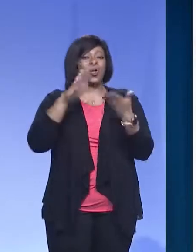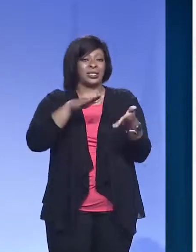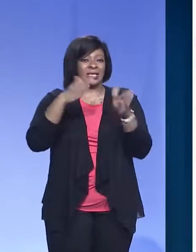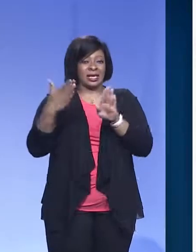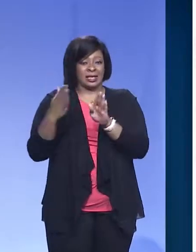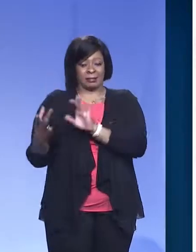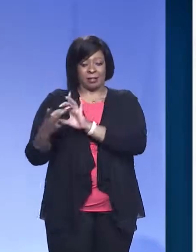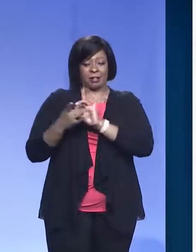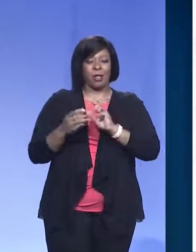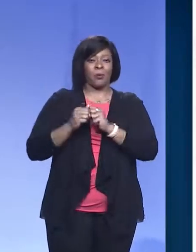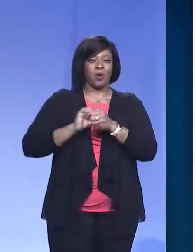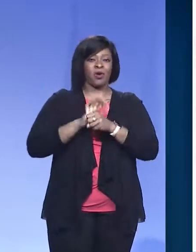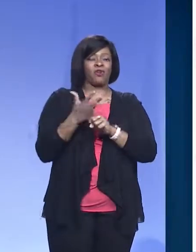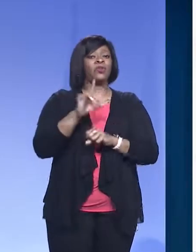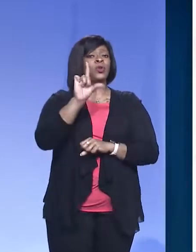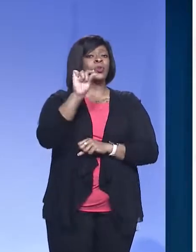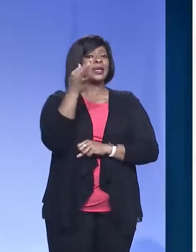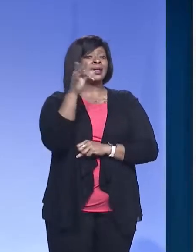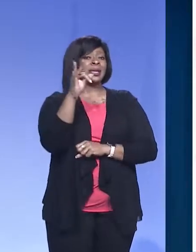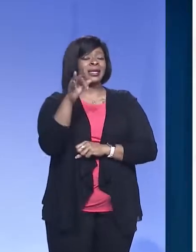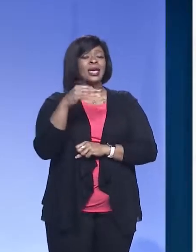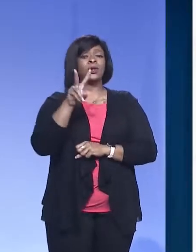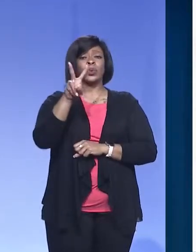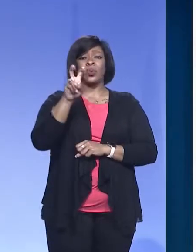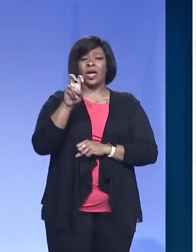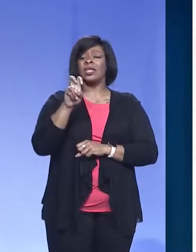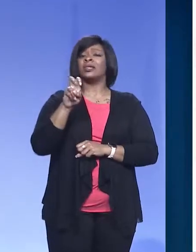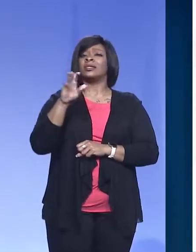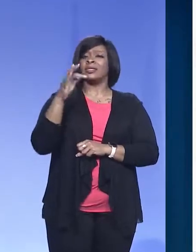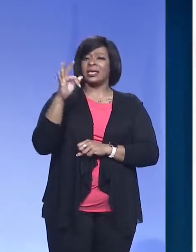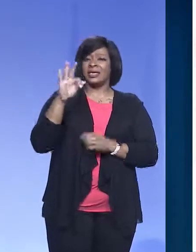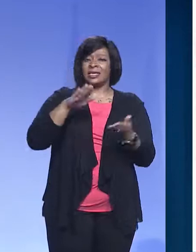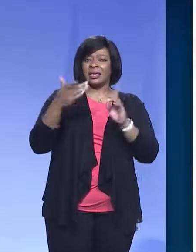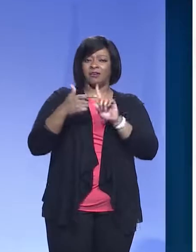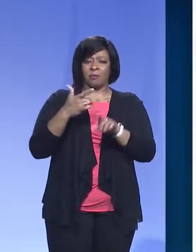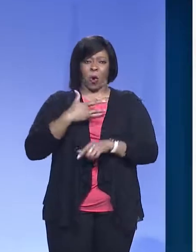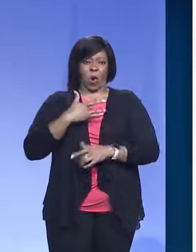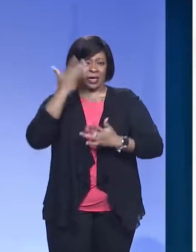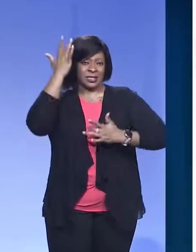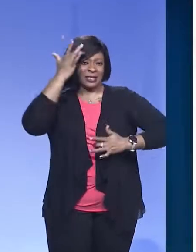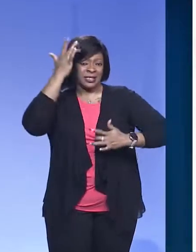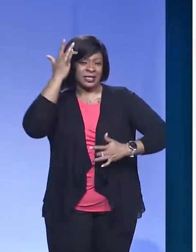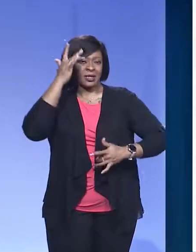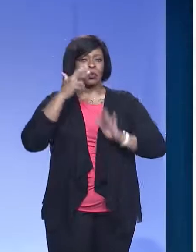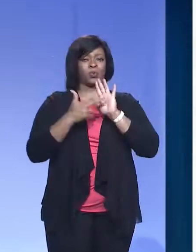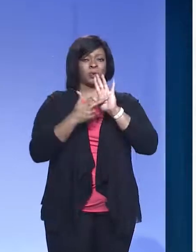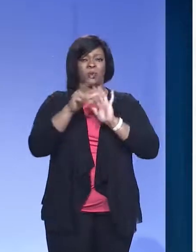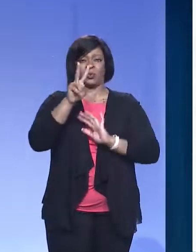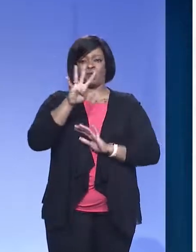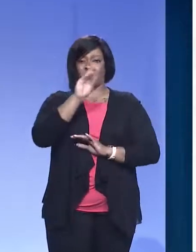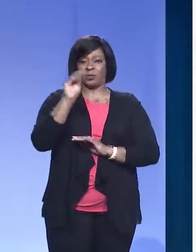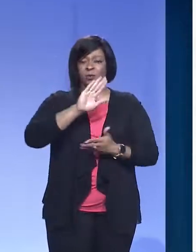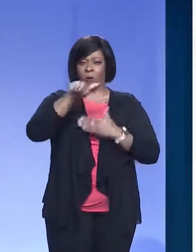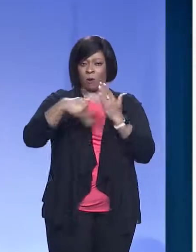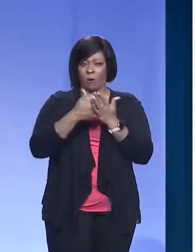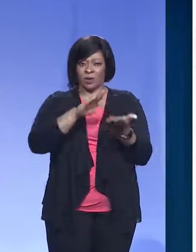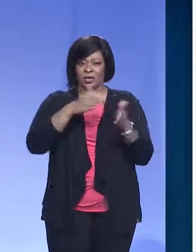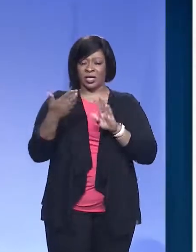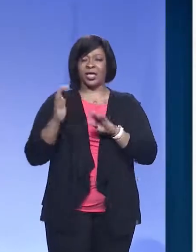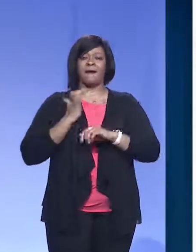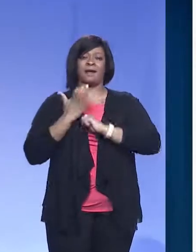in 2019, we had 2,061 deaths from heart disease, representing almost 24% of all deaths in the